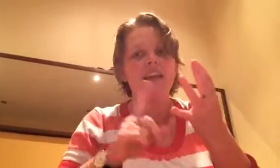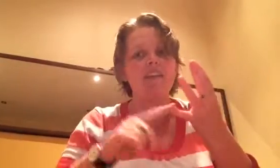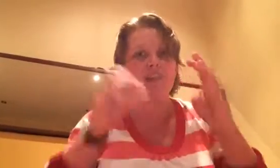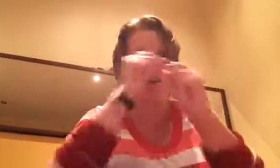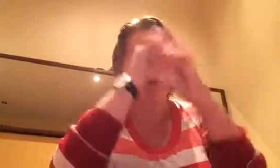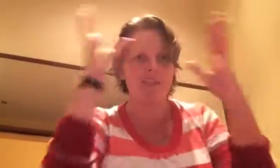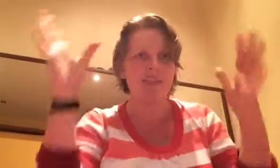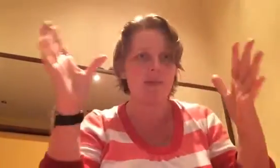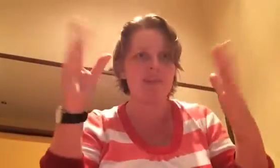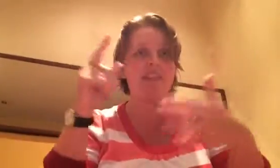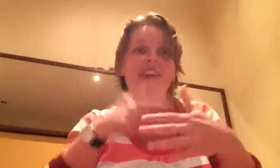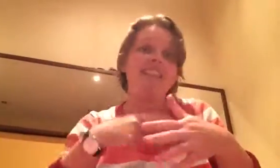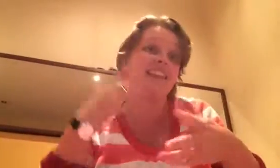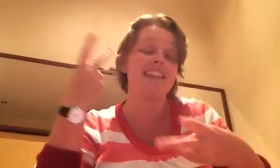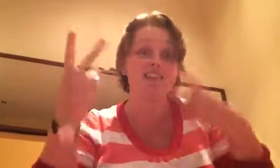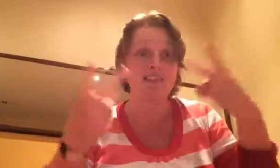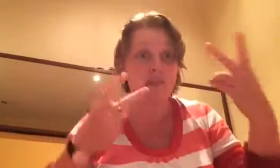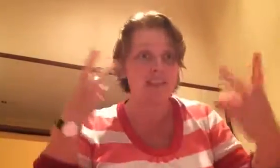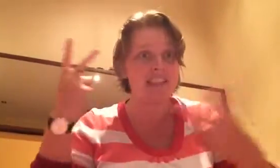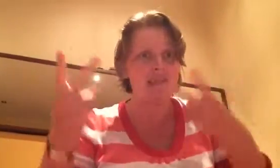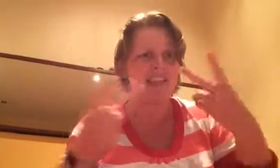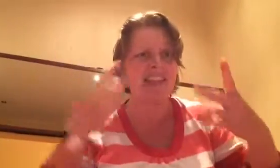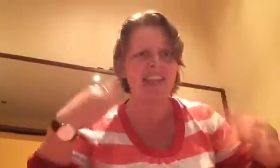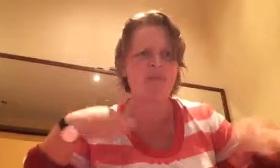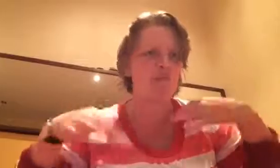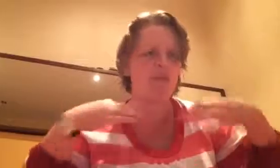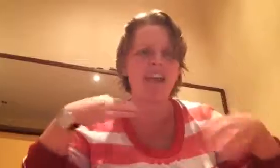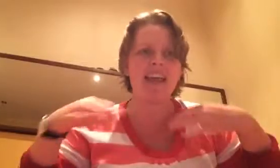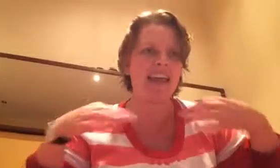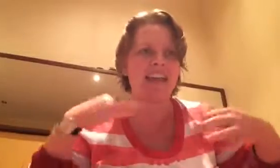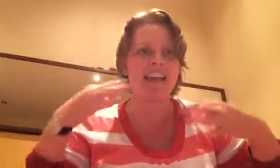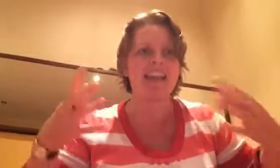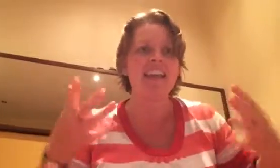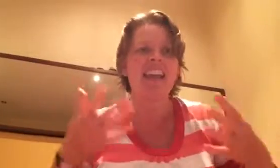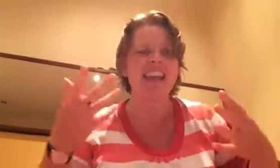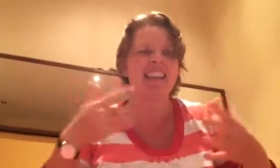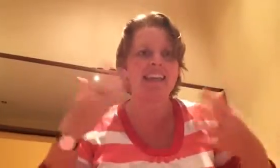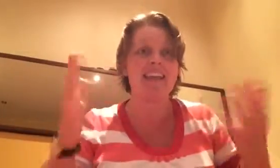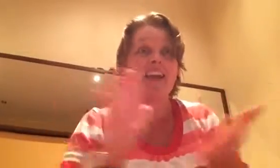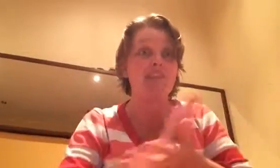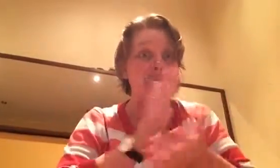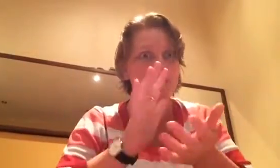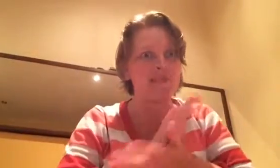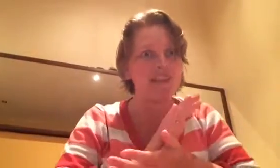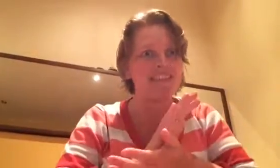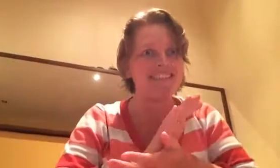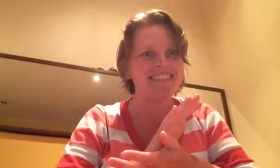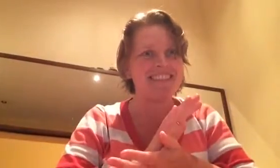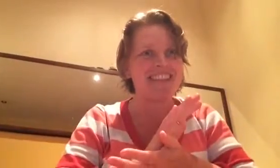and the concepts, and then just doing some singing and role play and having a bit of fun.